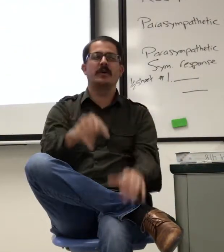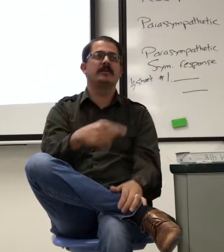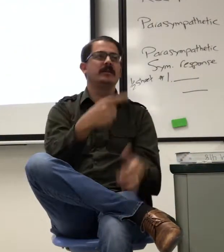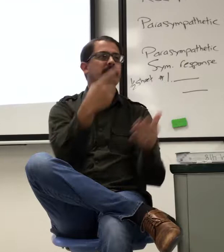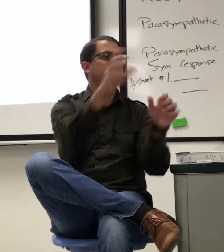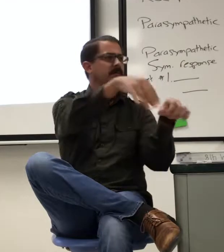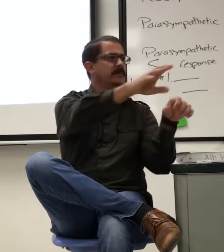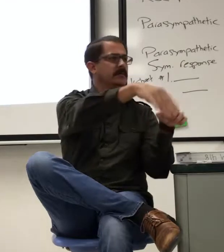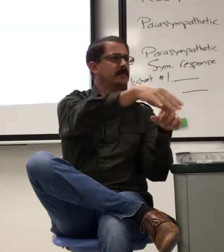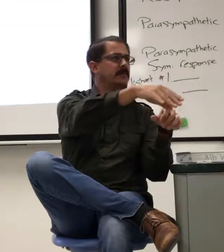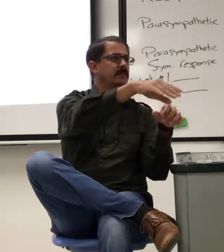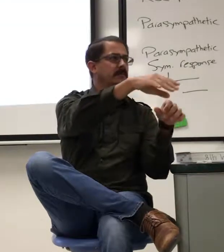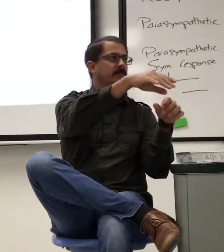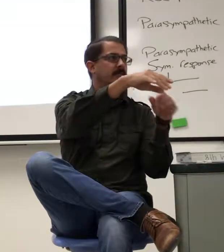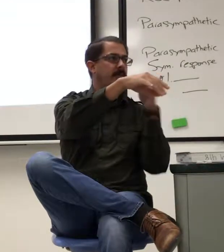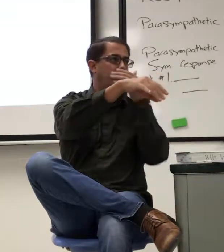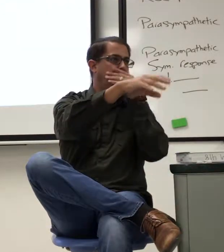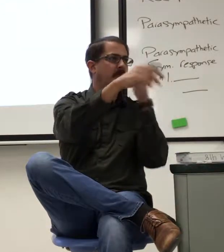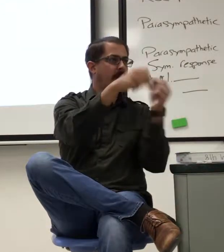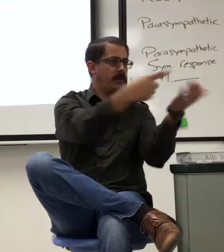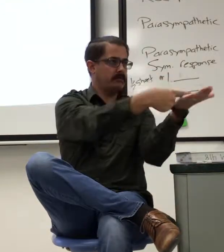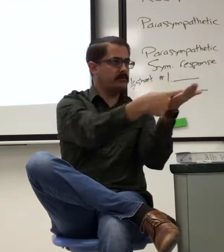each other if you need help.